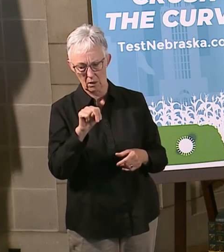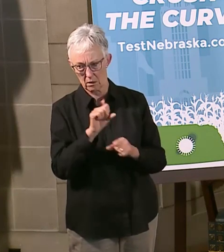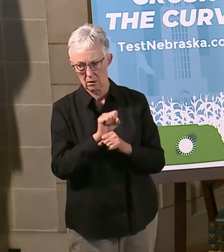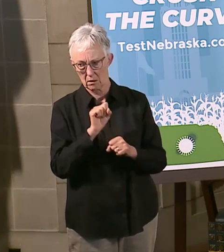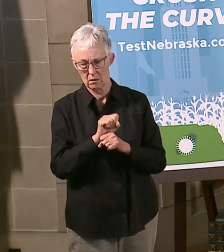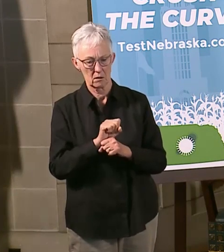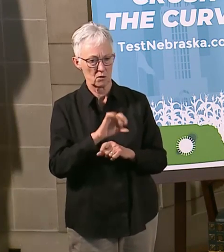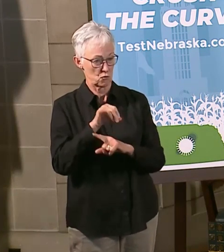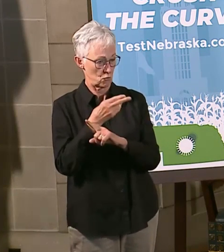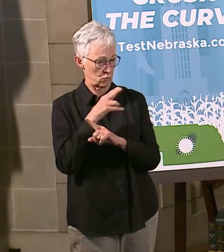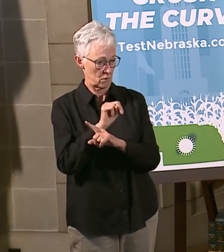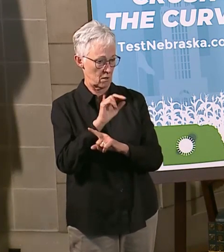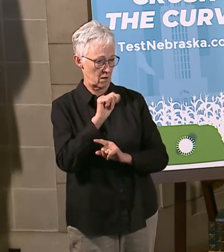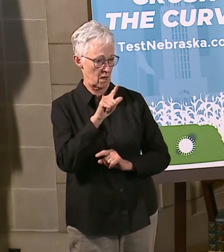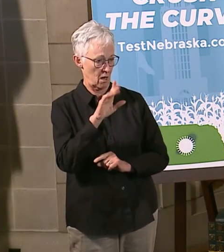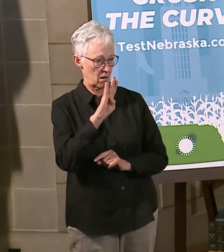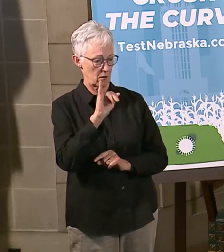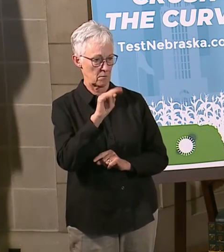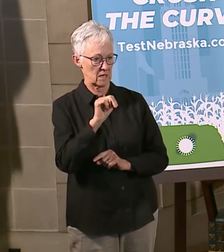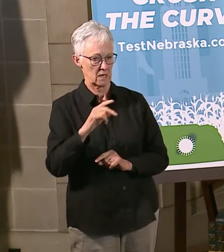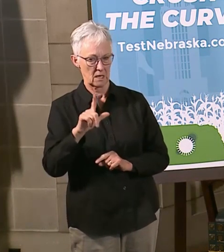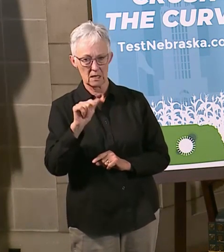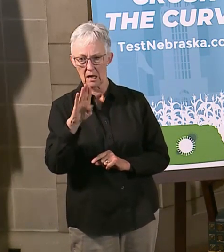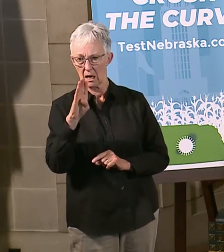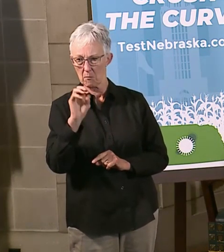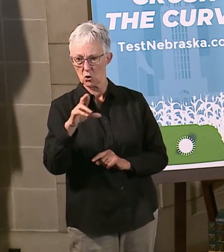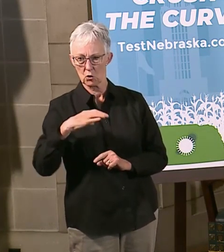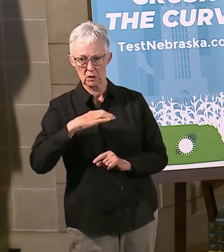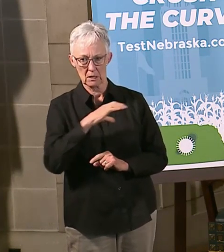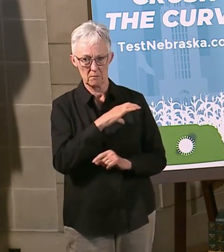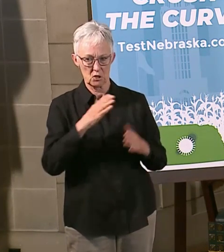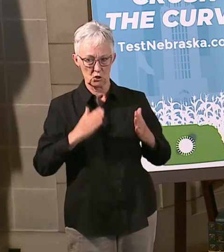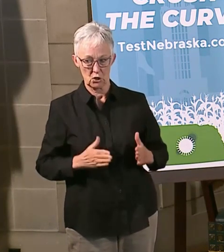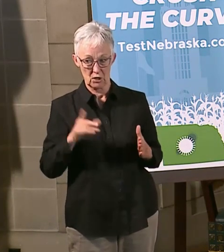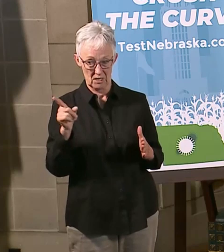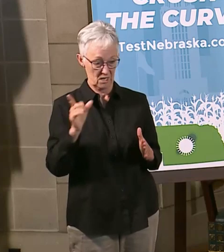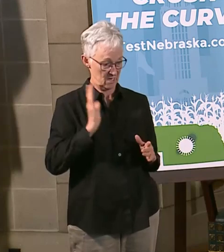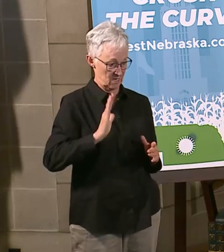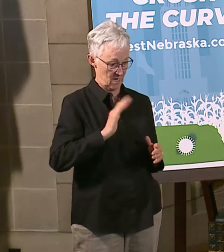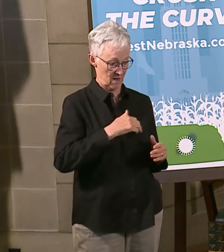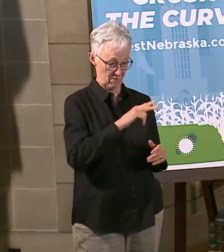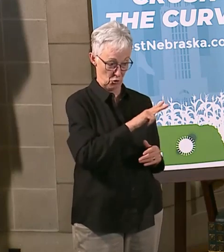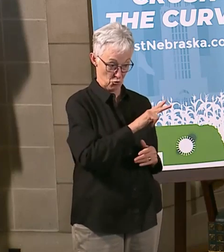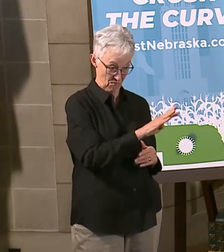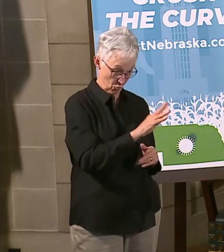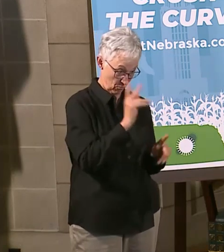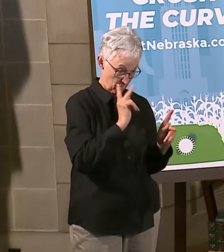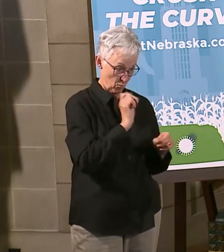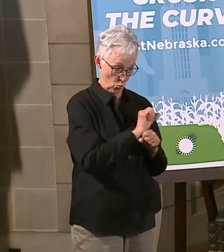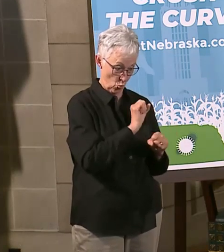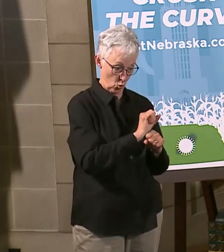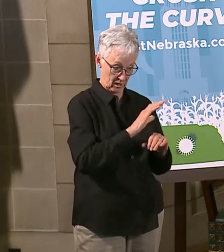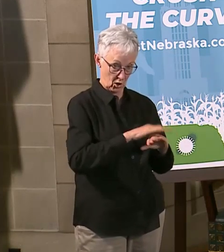John Albin, our labor commissioner, has taken his team up from about 34 people as far as claims adjudicators up to 166